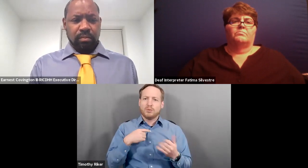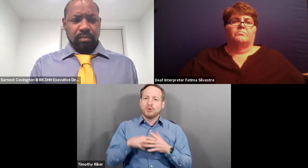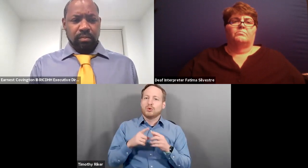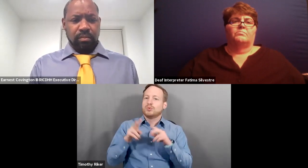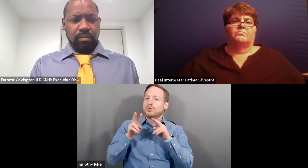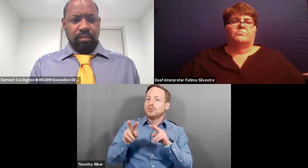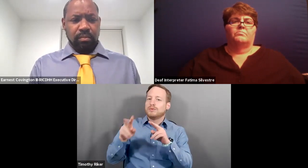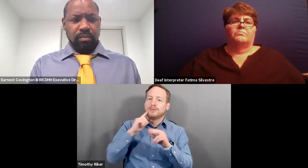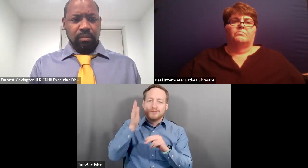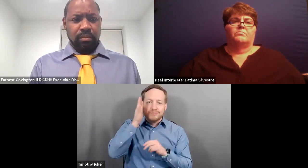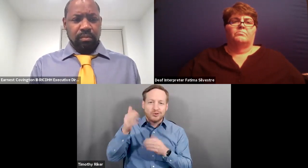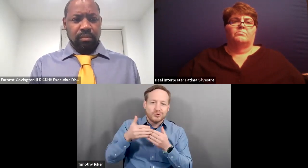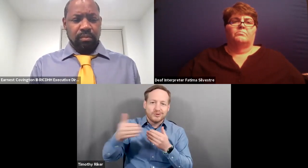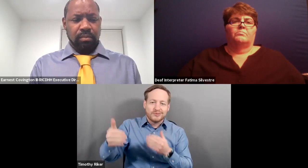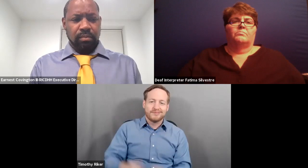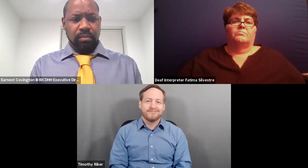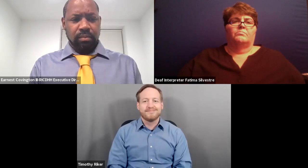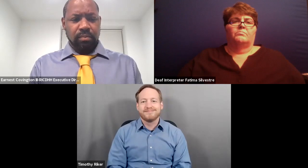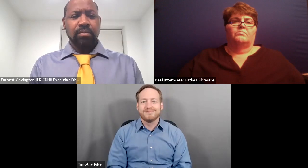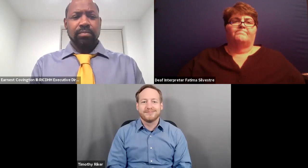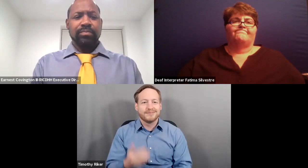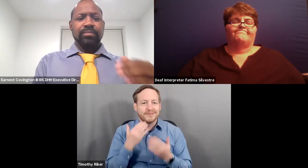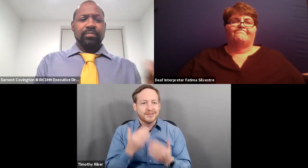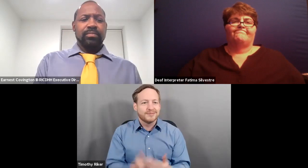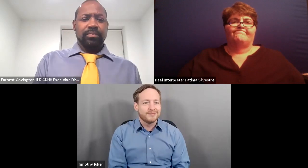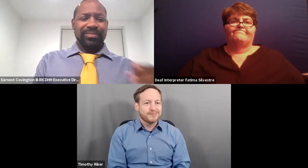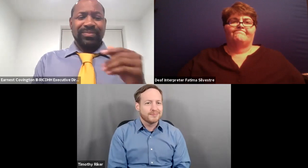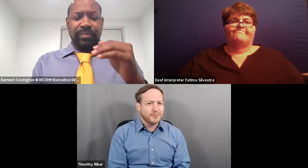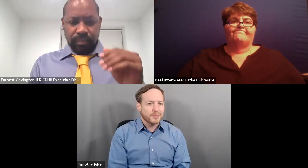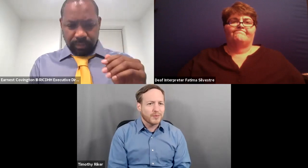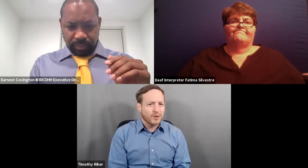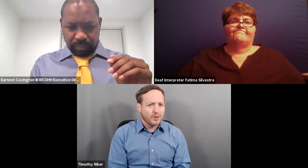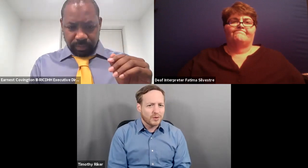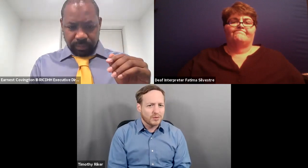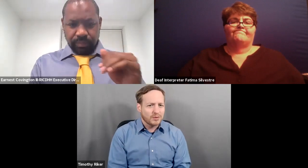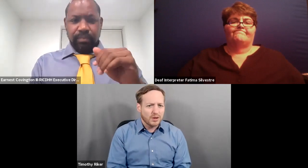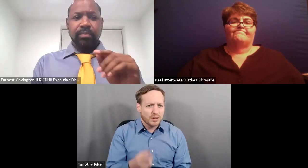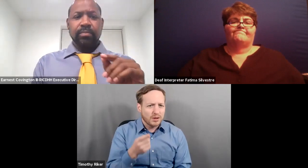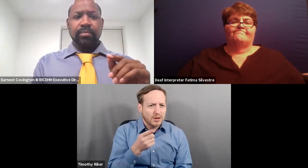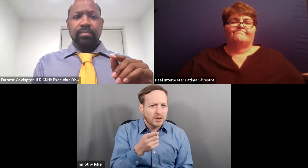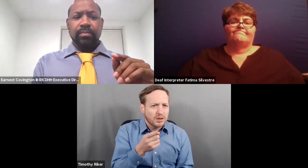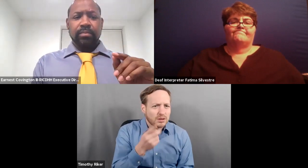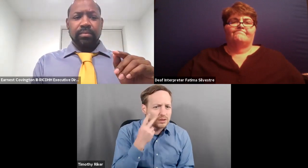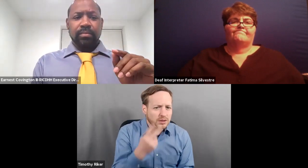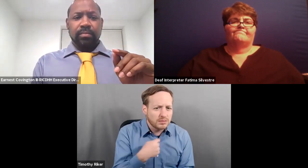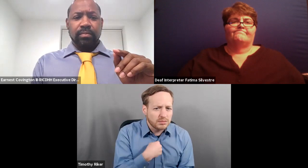stop. So I'm very excited now. I'm looking forward to the future. Thank you.